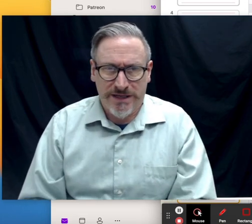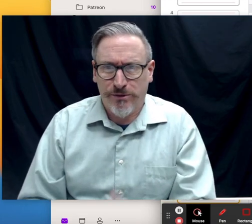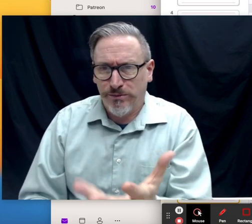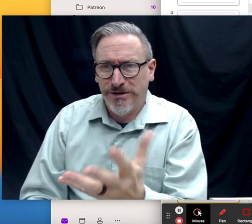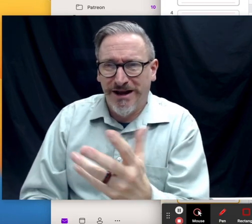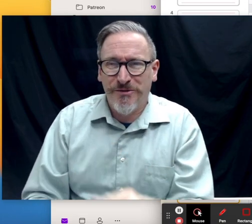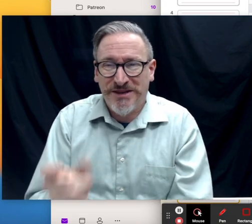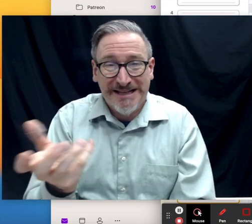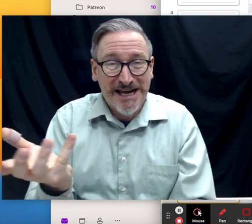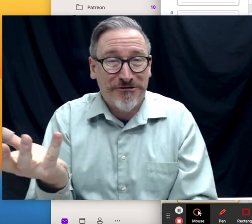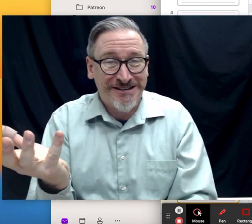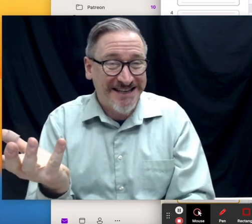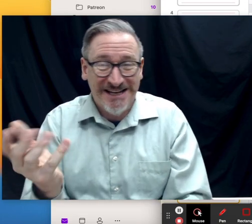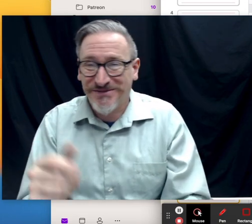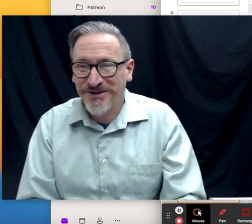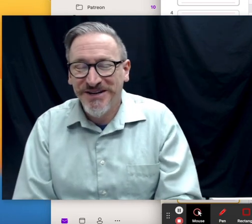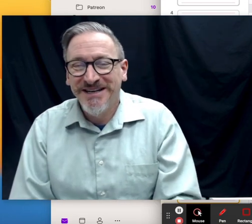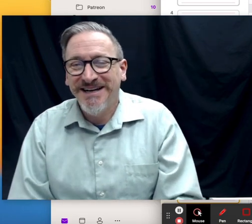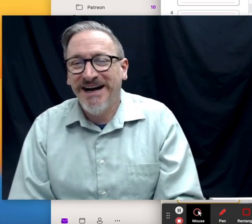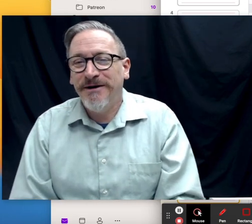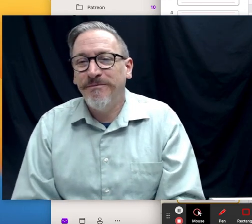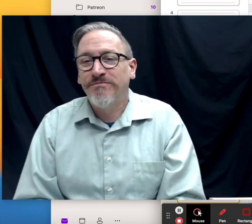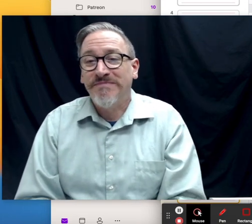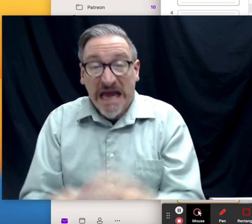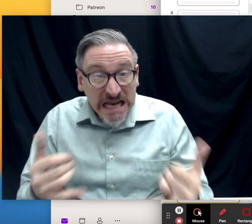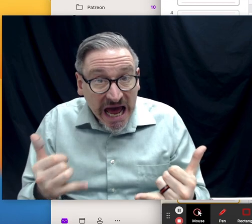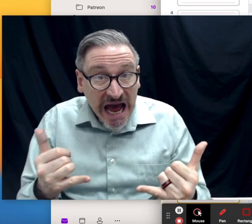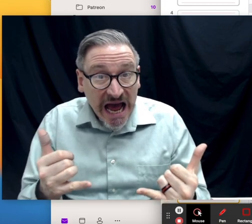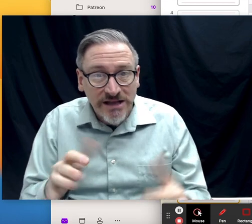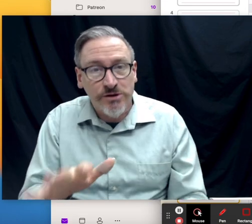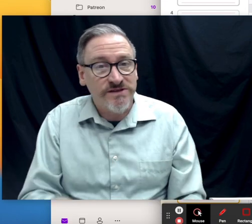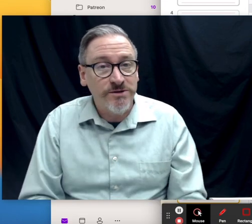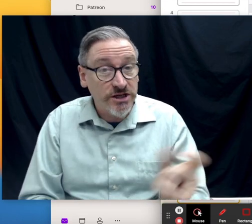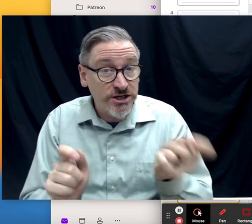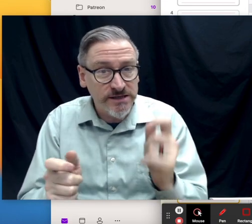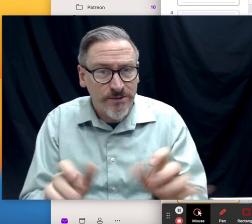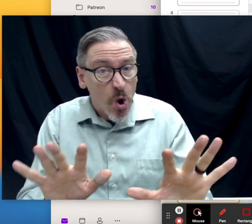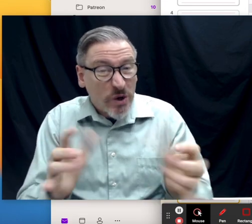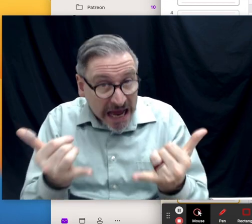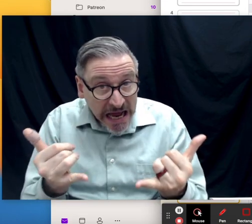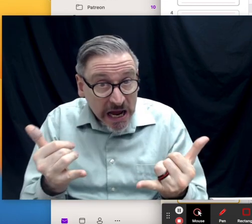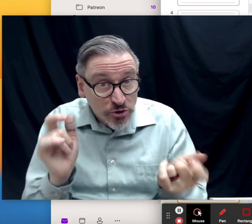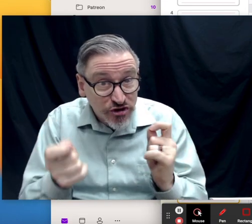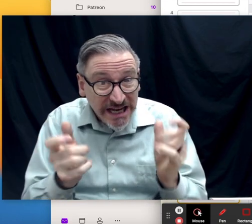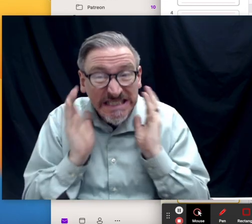I don't know what the etc. stands for. Um, so if someone's going to change,